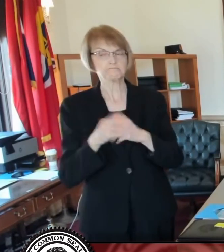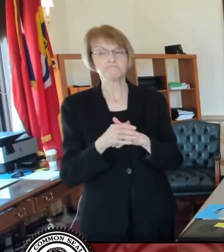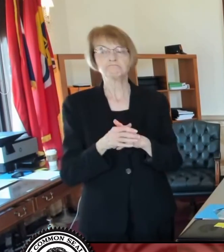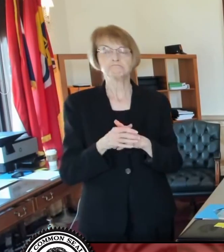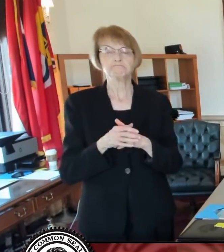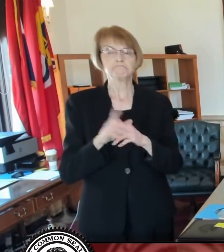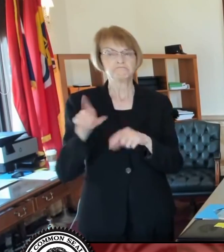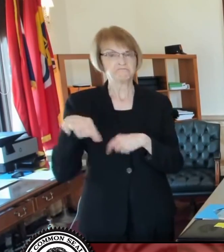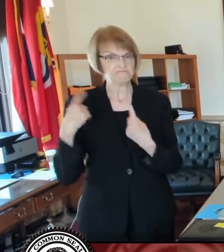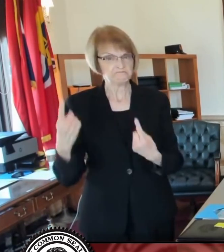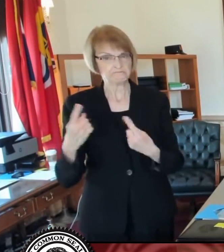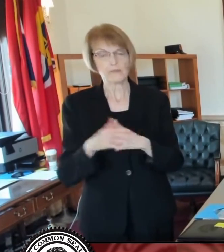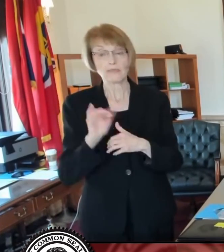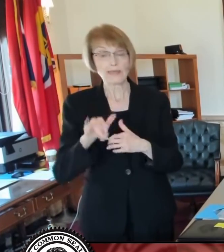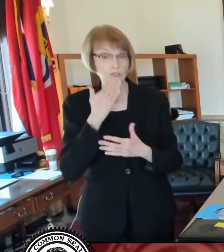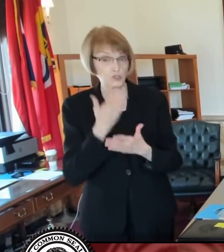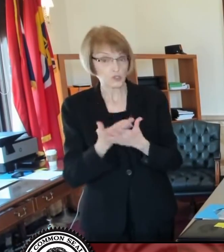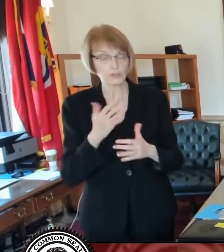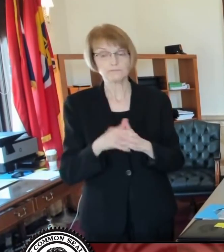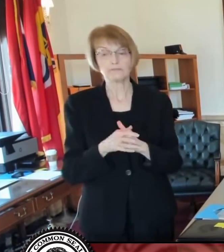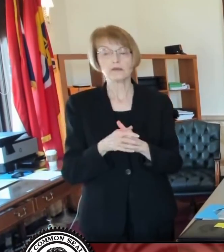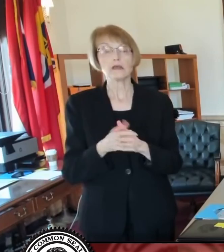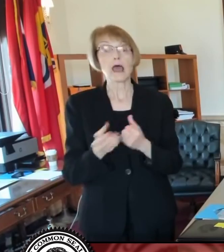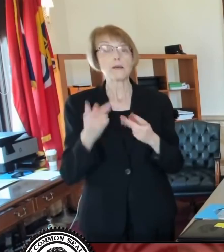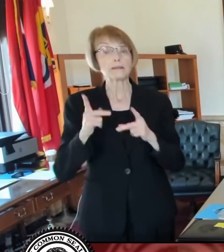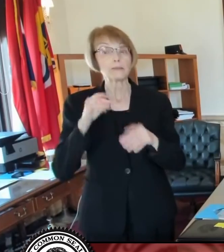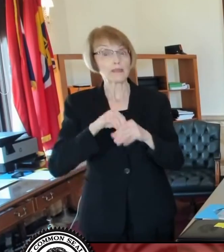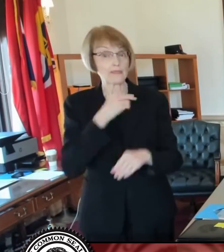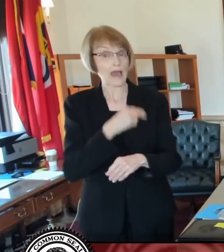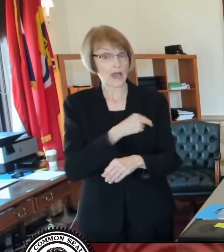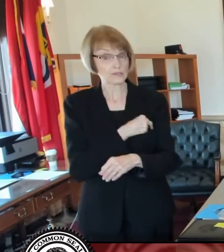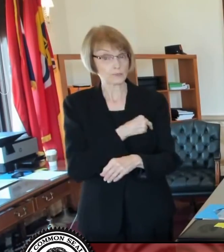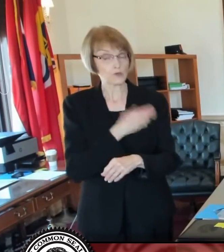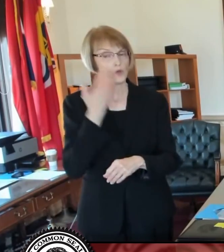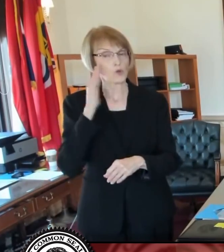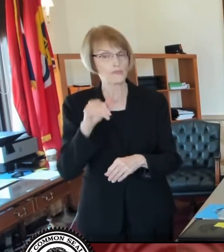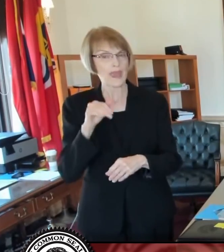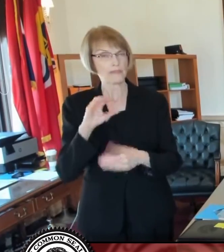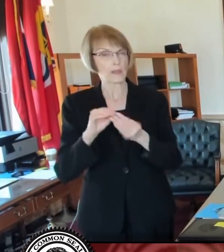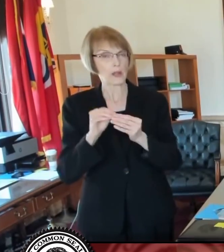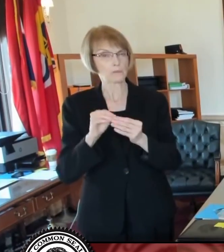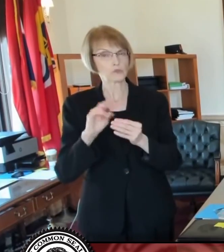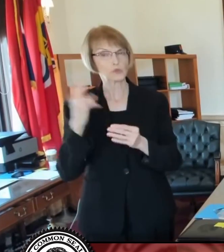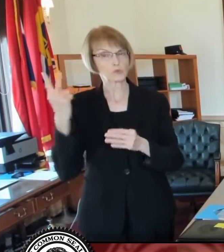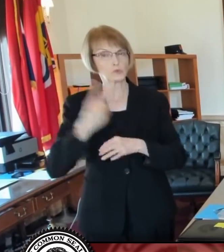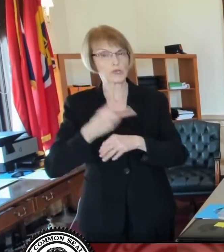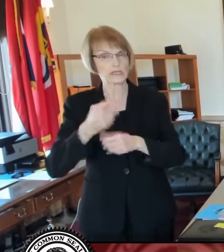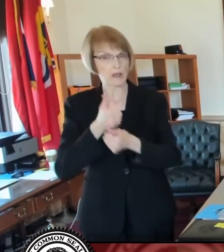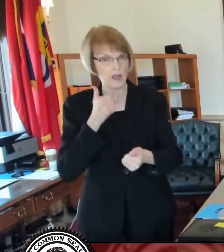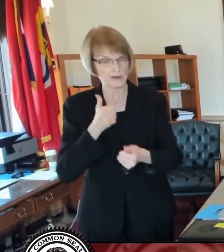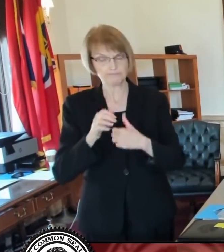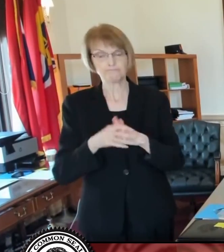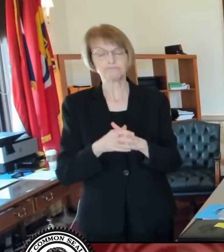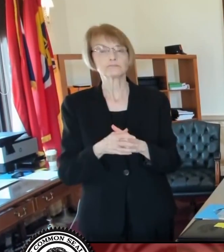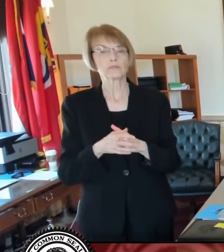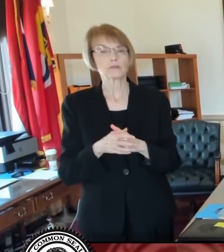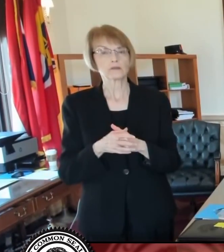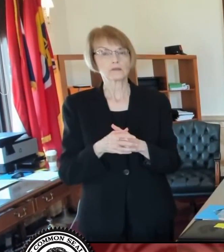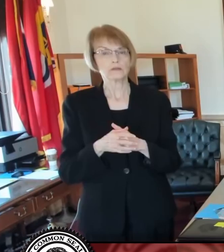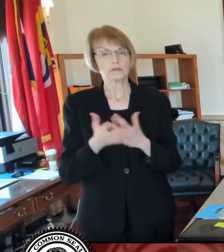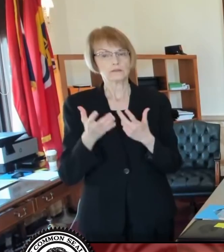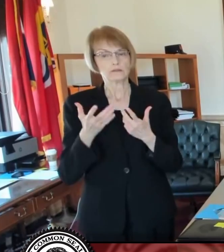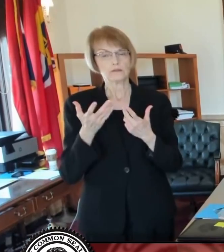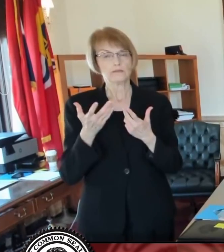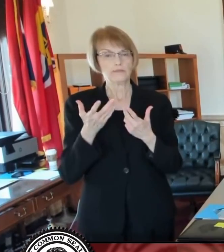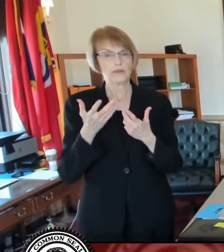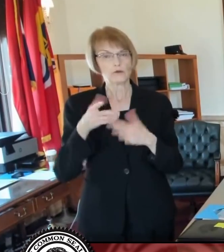good. With regard to hospitalizations, and these numbers, as you know, lag 2 days behind, and they are the numbers from